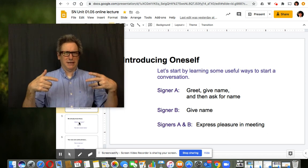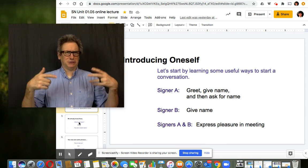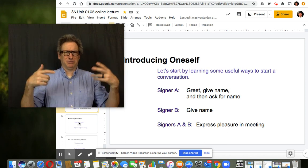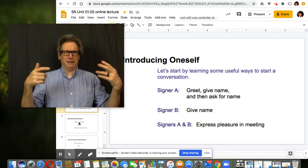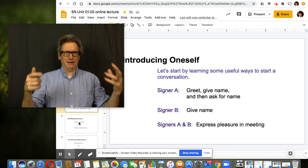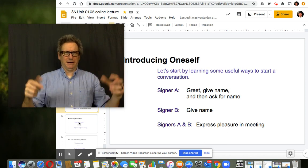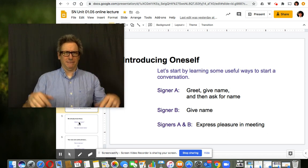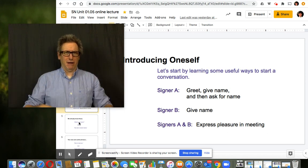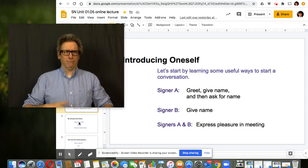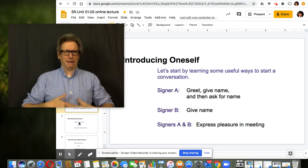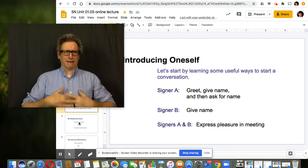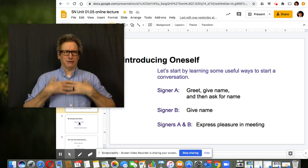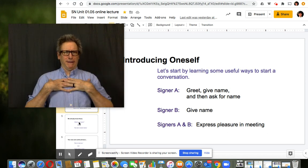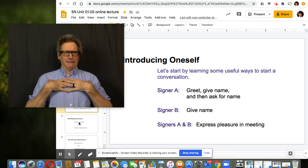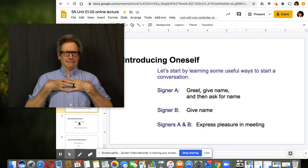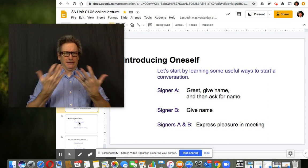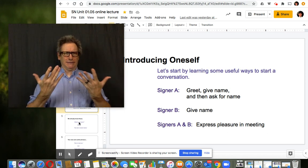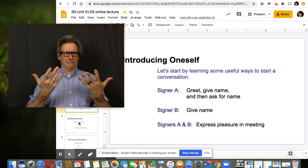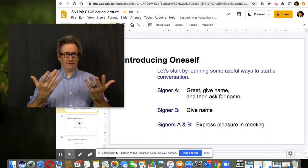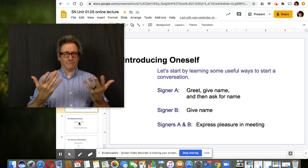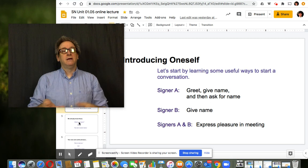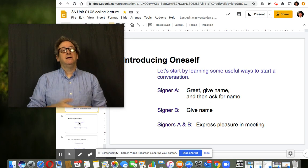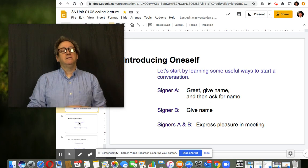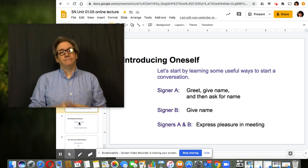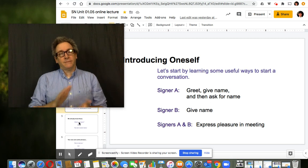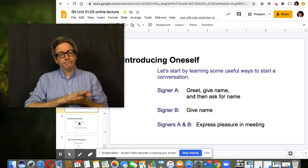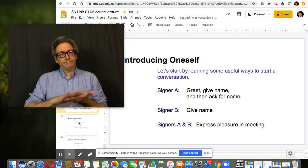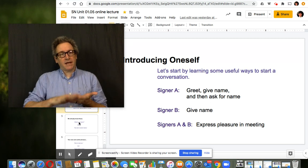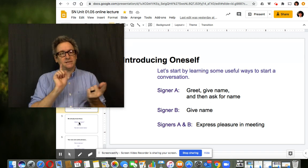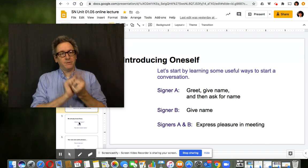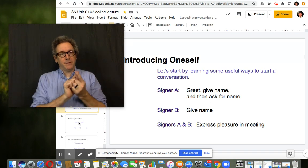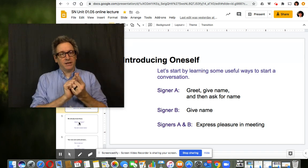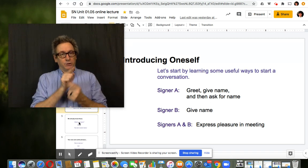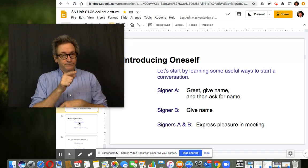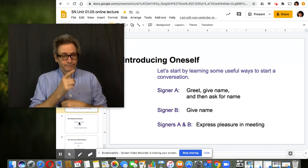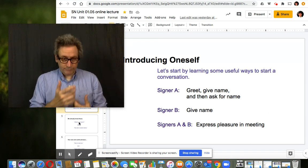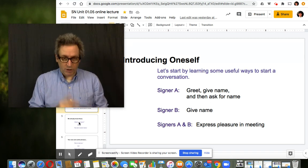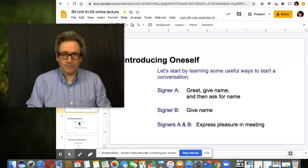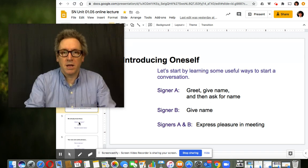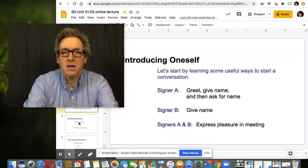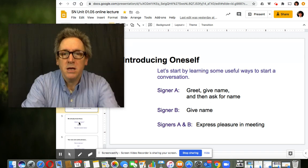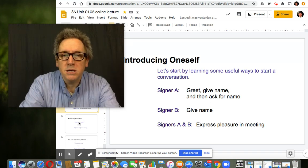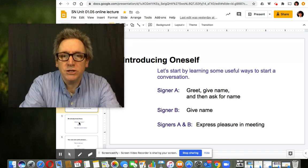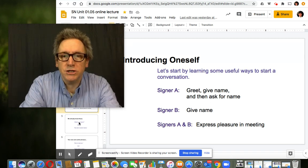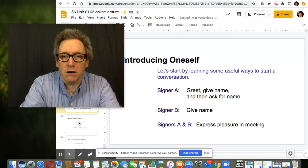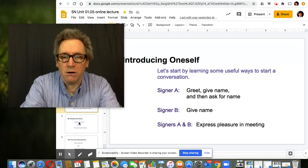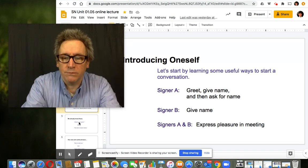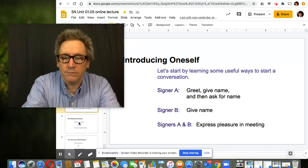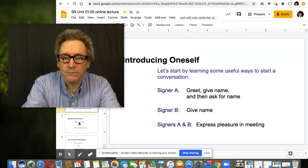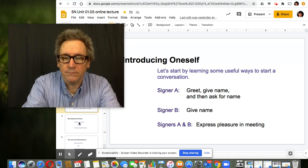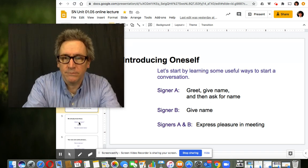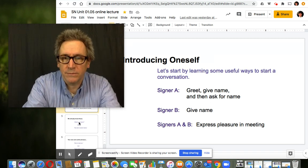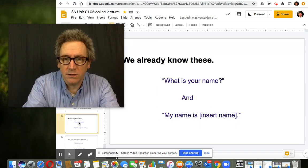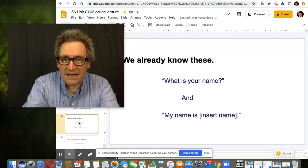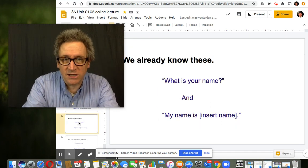pleasure in meeting. What a joy it is to meet you, right? Nice to meet you. So